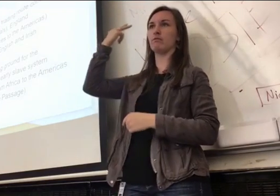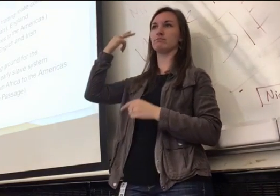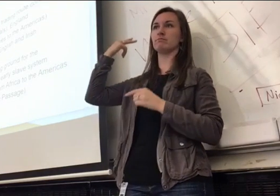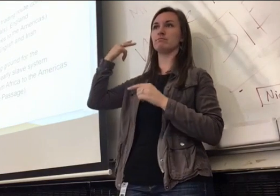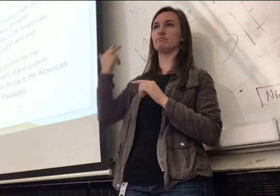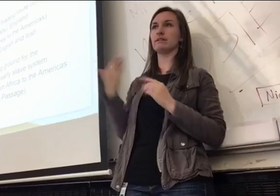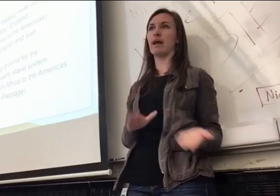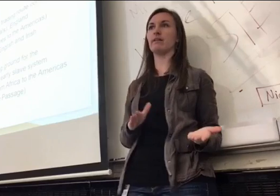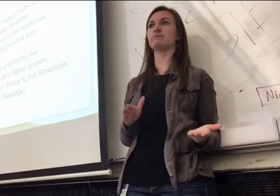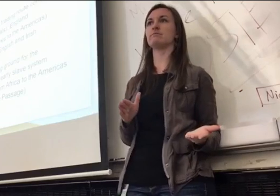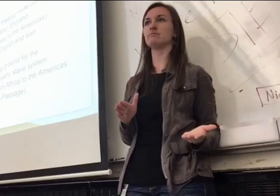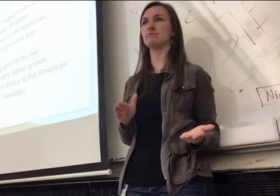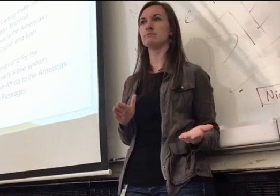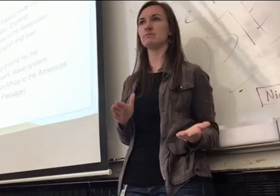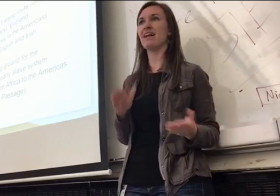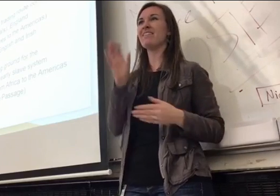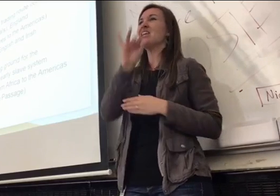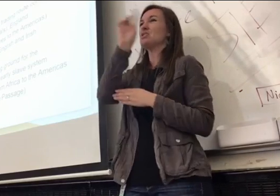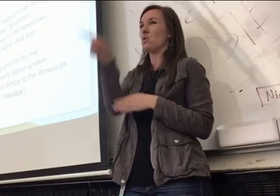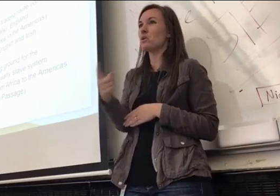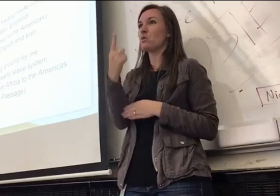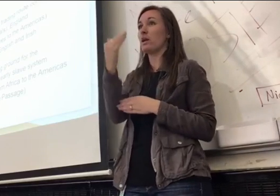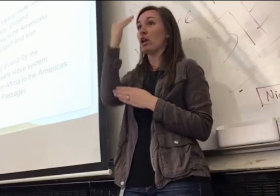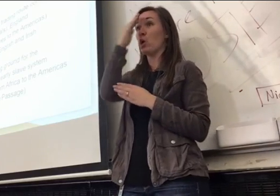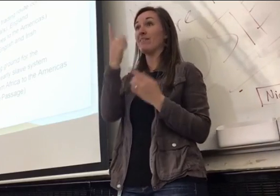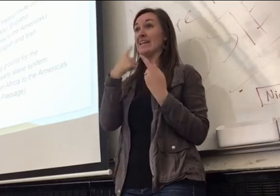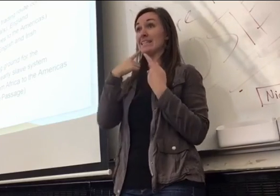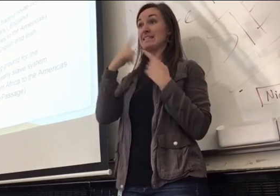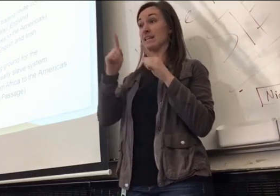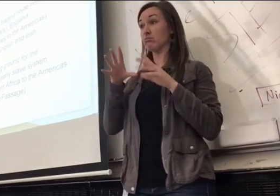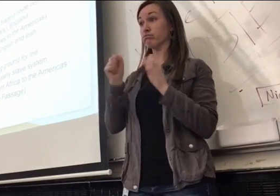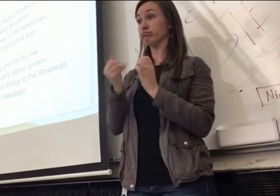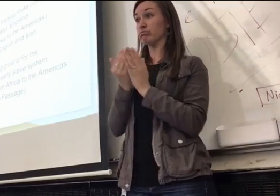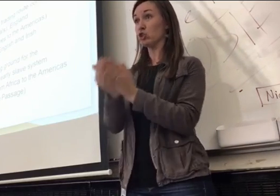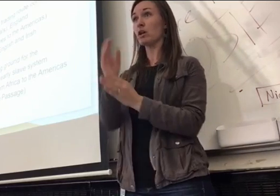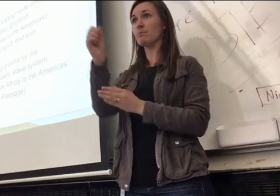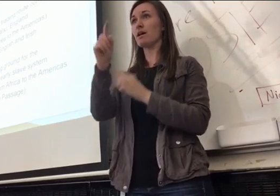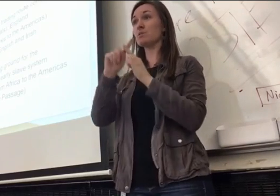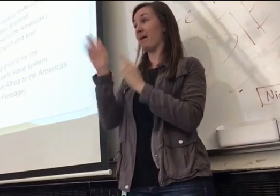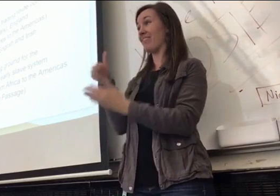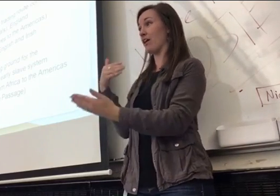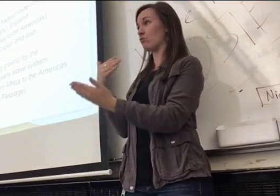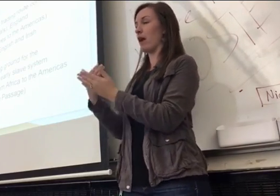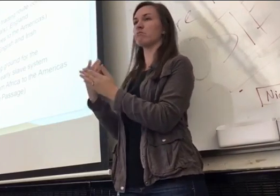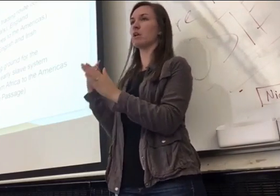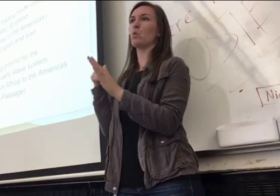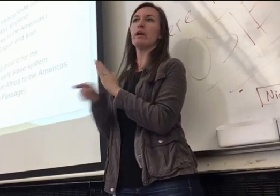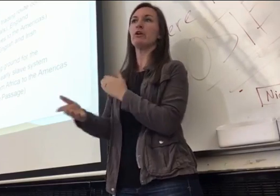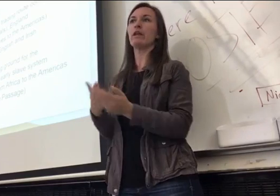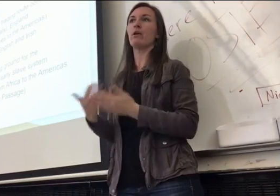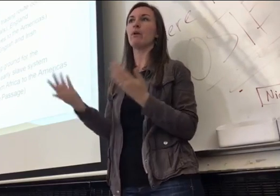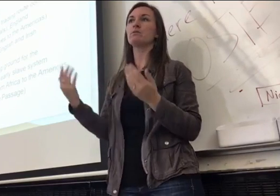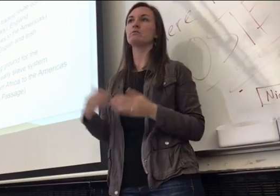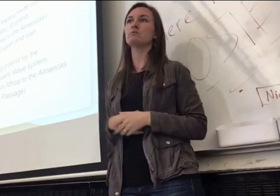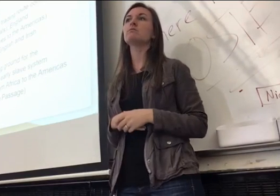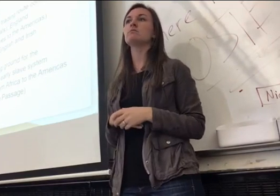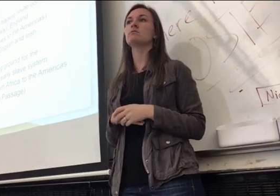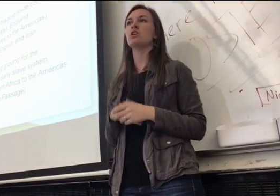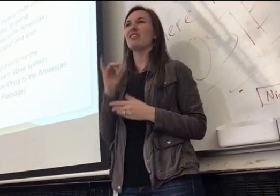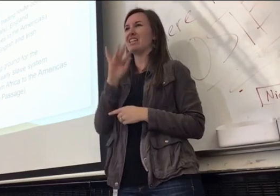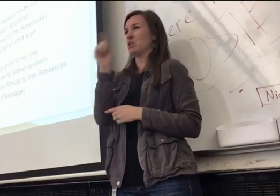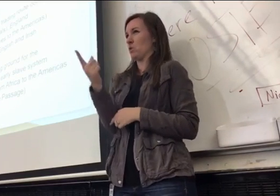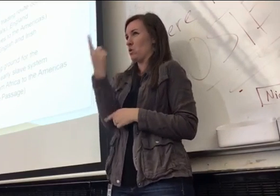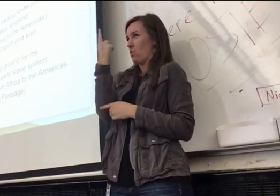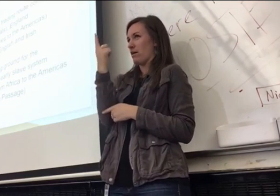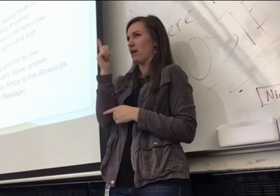That's the only one that I know of that was successful, but I'm not a perfect expert on it. But that's the one that I've heard of, is the one off Florida. I